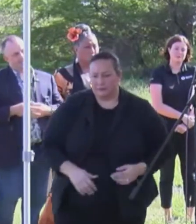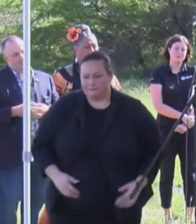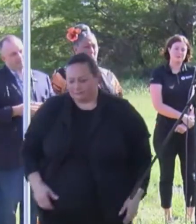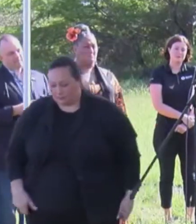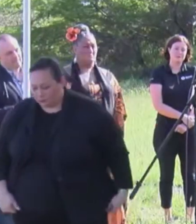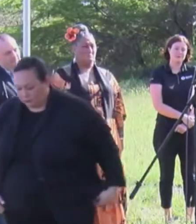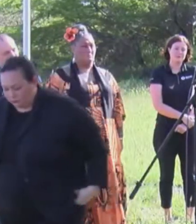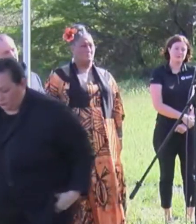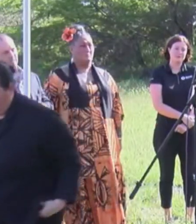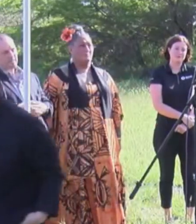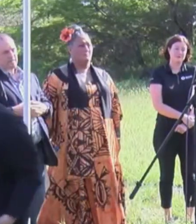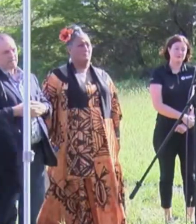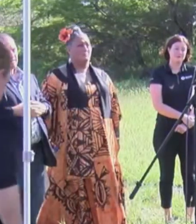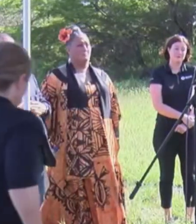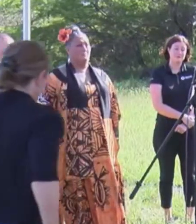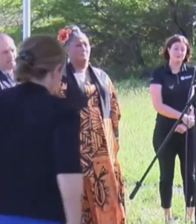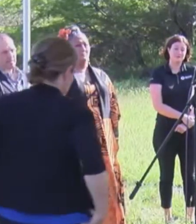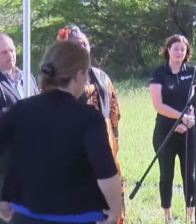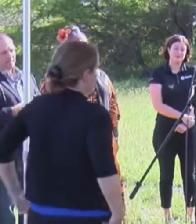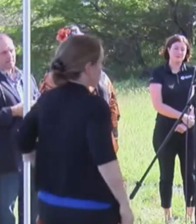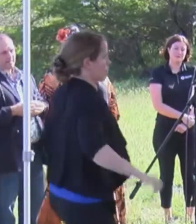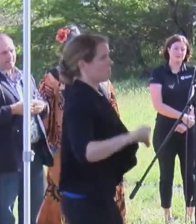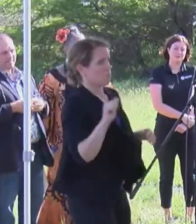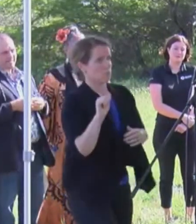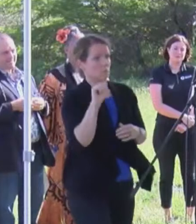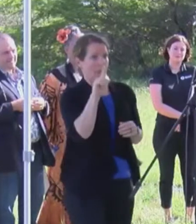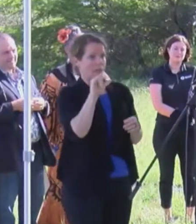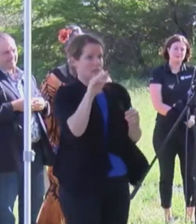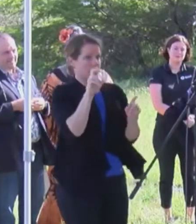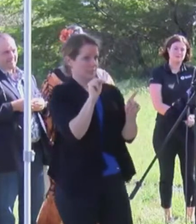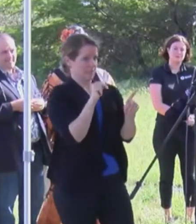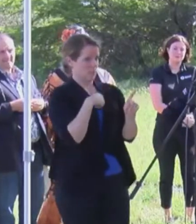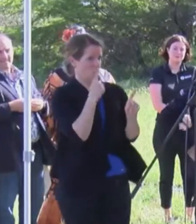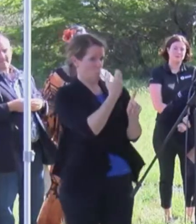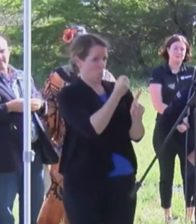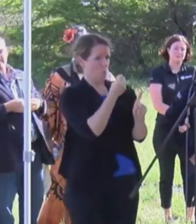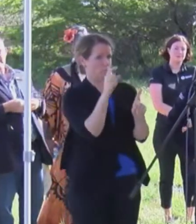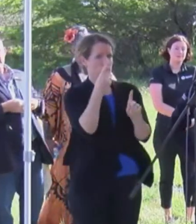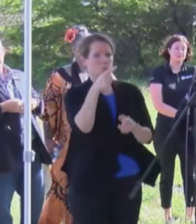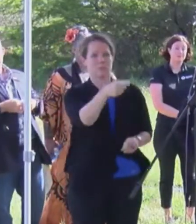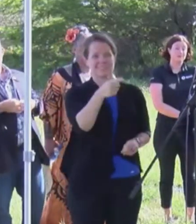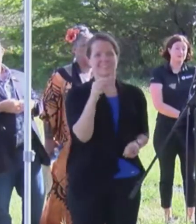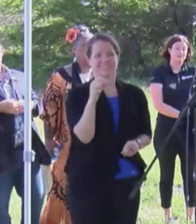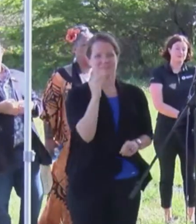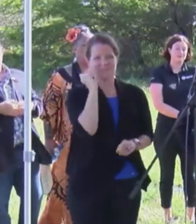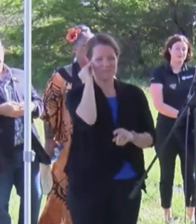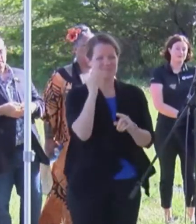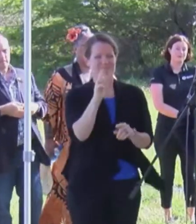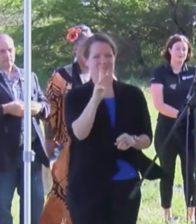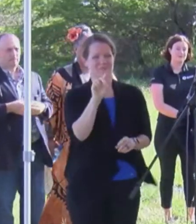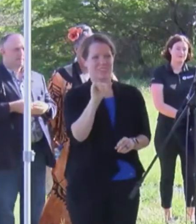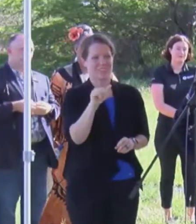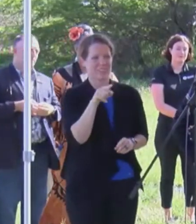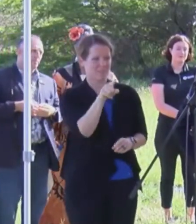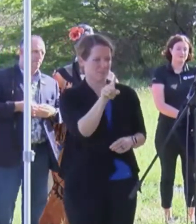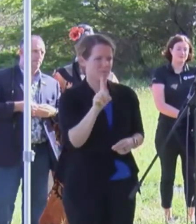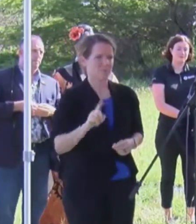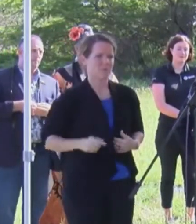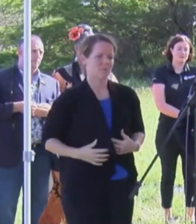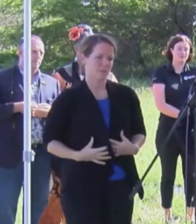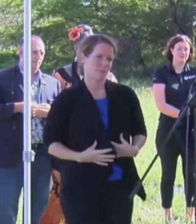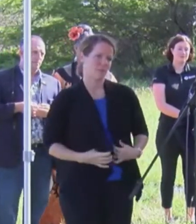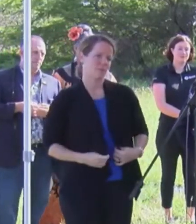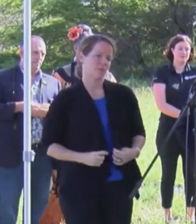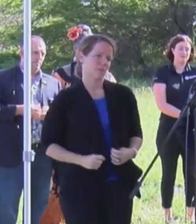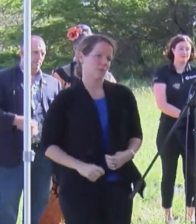Allison, I do see you, but I'm going to go home rule and give to Wendy first. Wendy Osher with Maui Now and Pacific Media Group. I